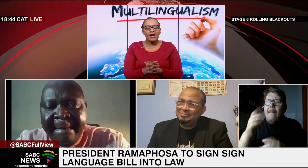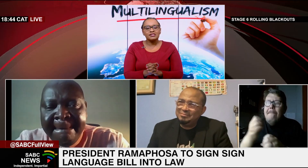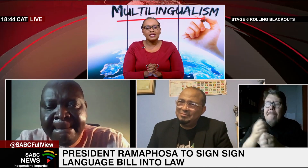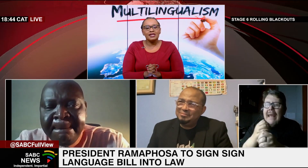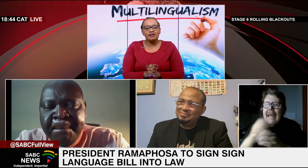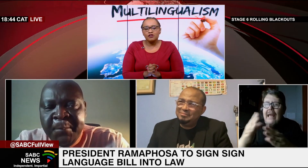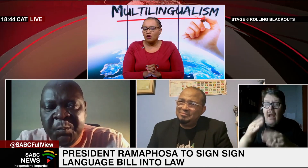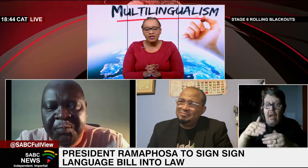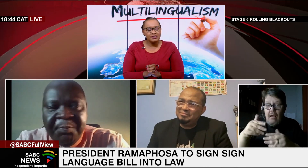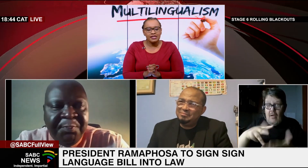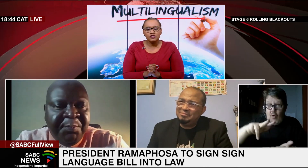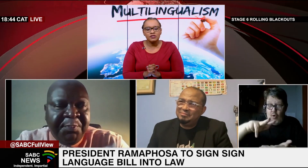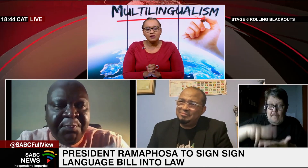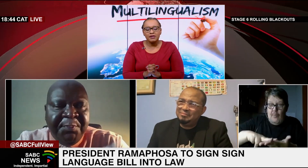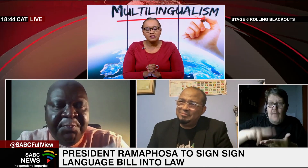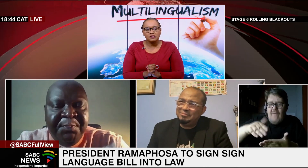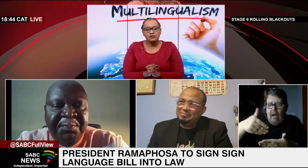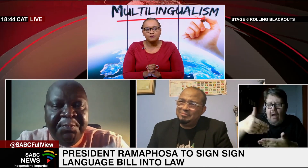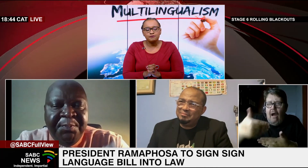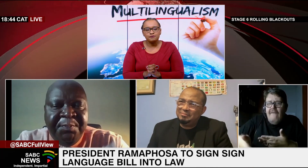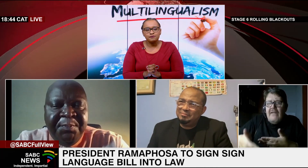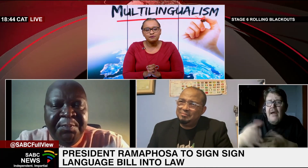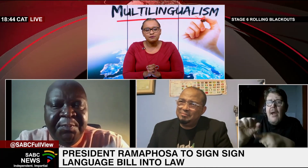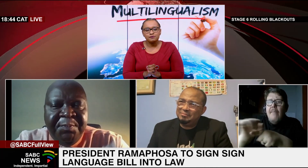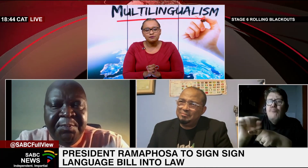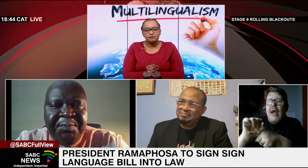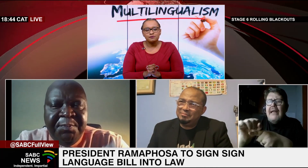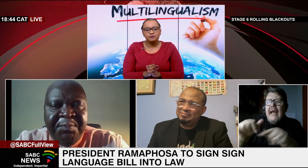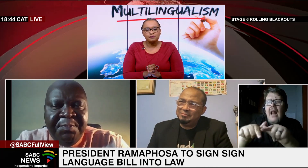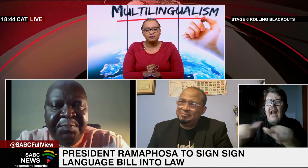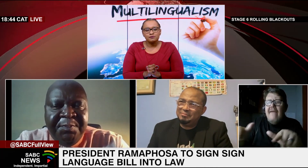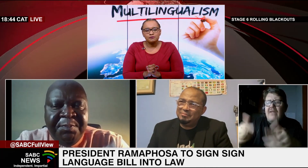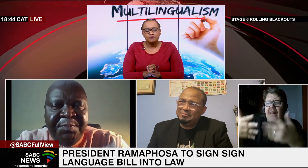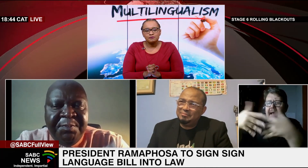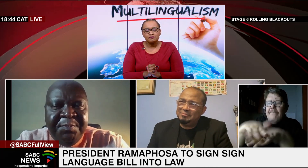at a practical level on a day-to-day basis?